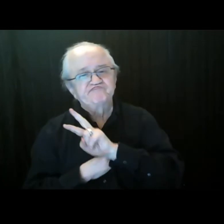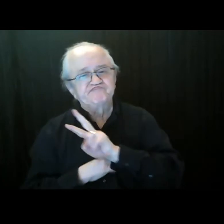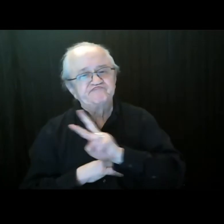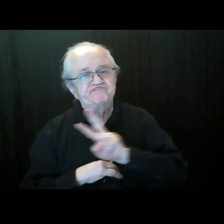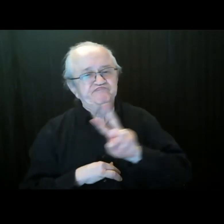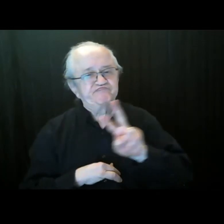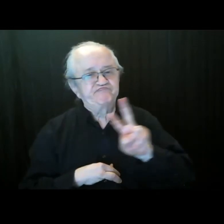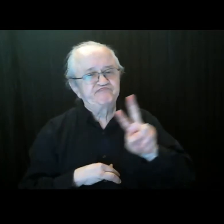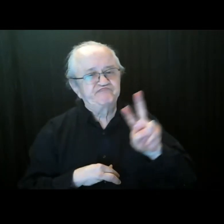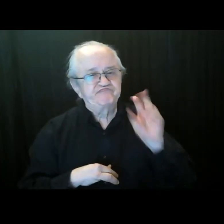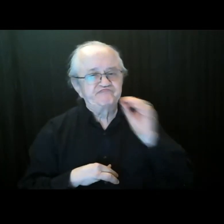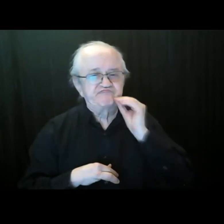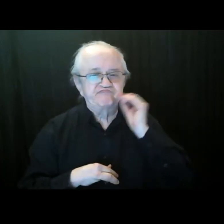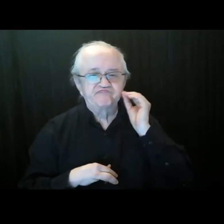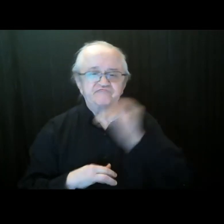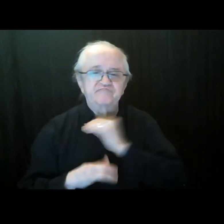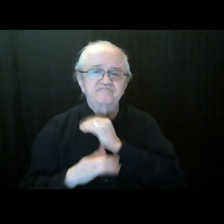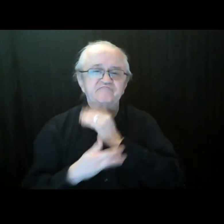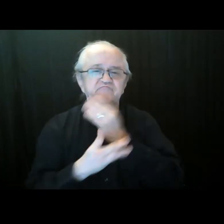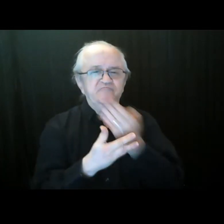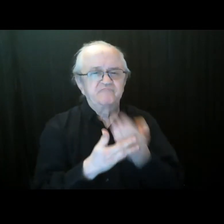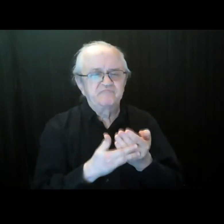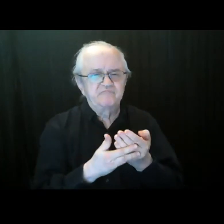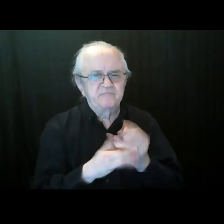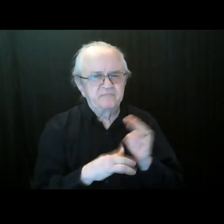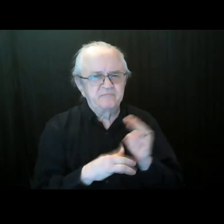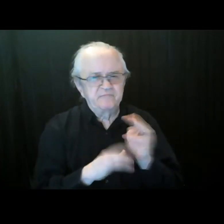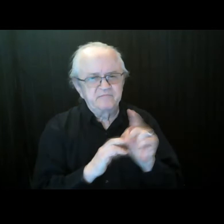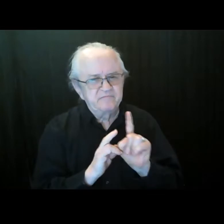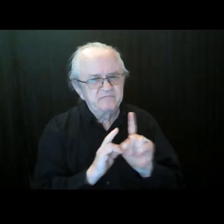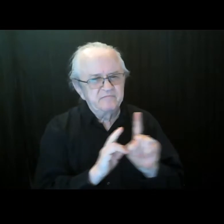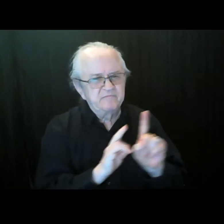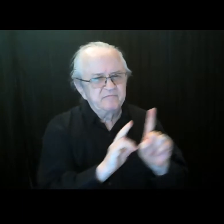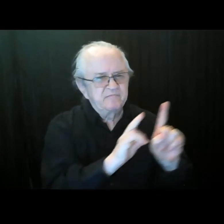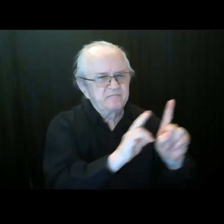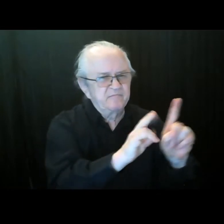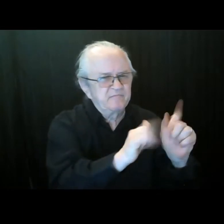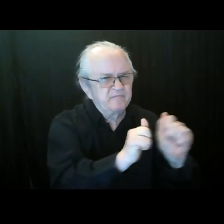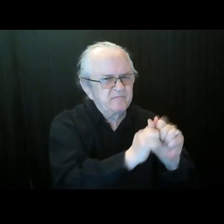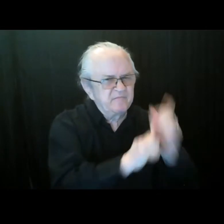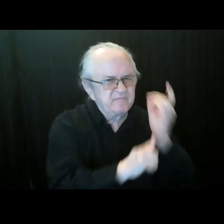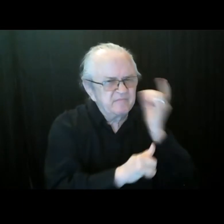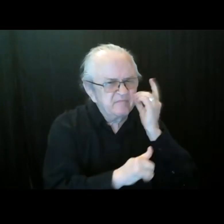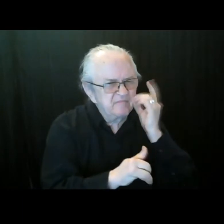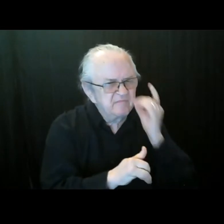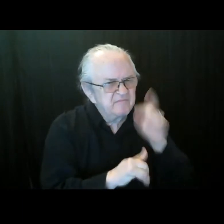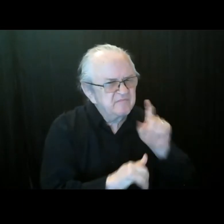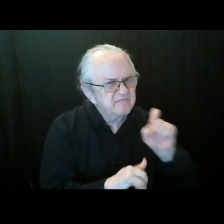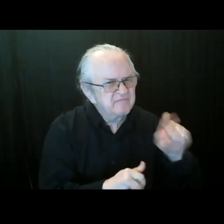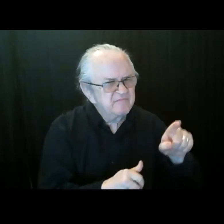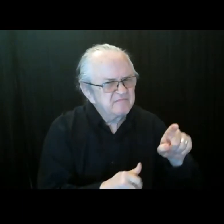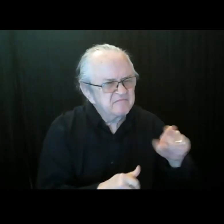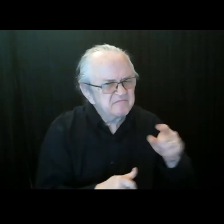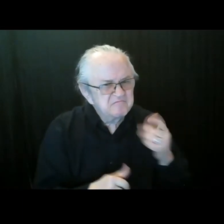cottage, Michael took Mrs. Dorman on one side and he asked her if she might tell them the